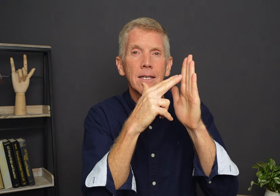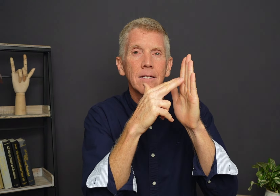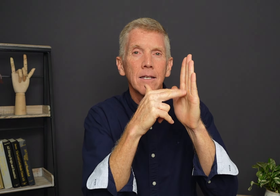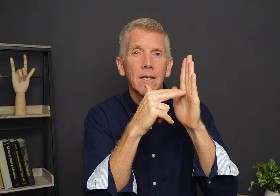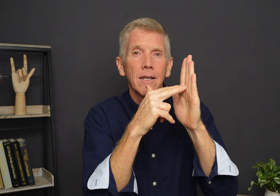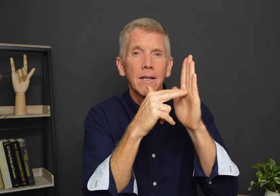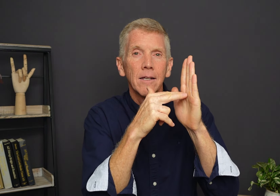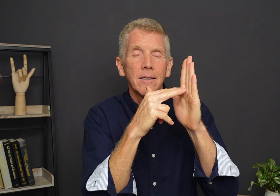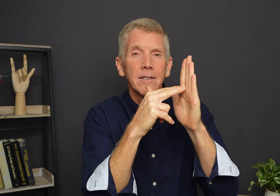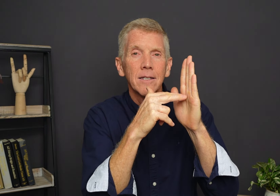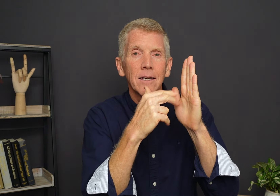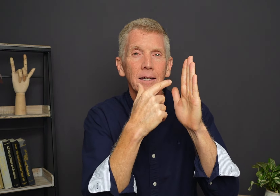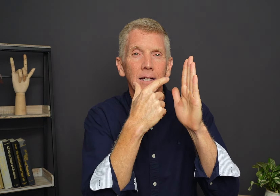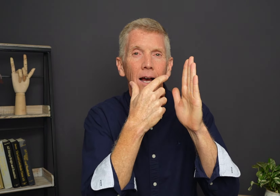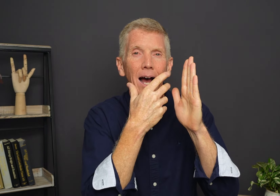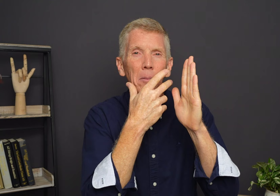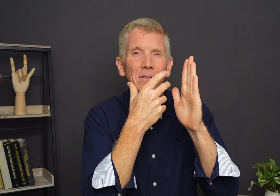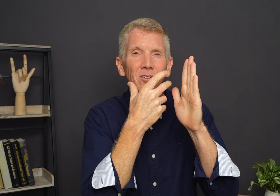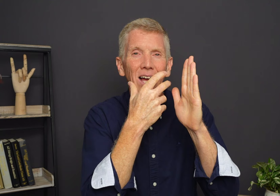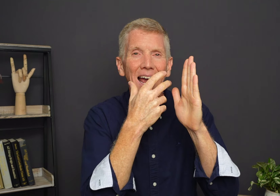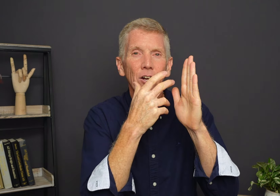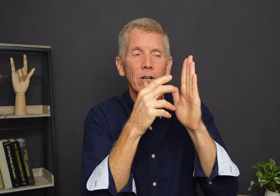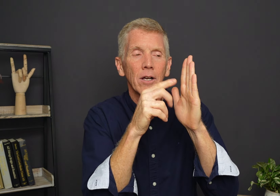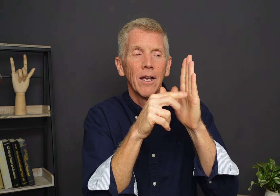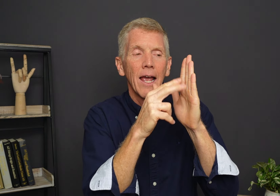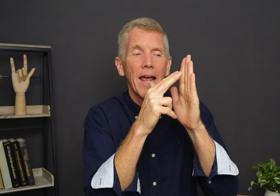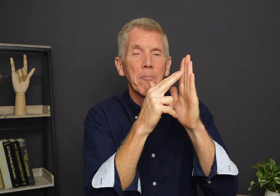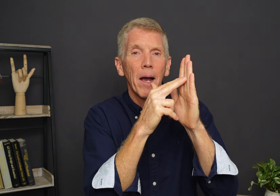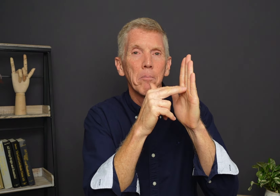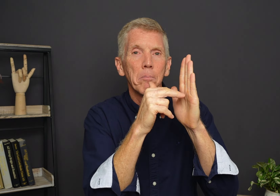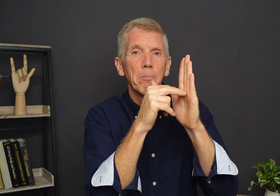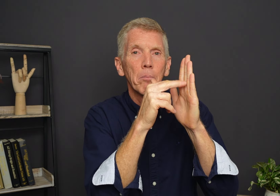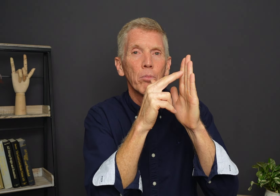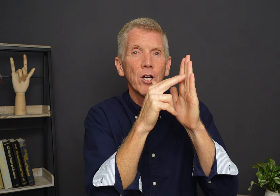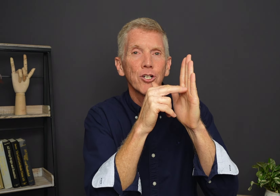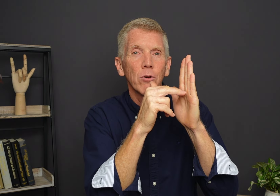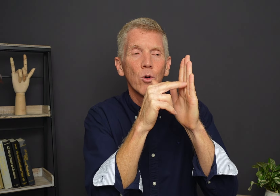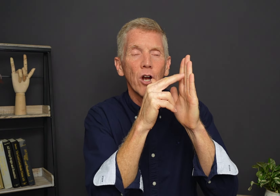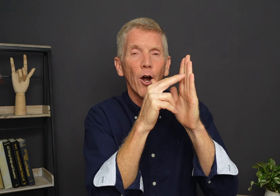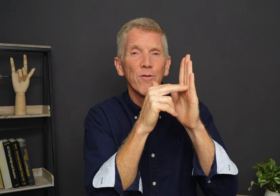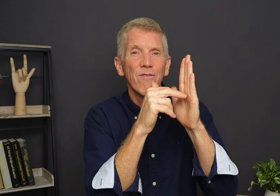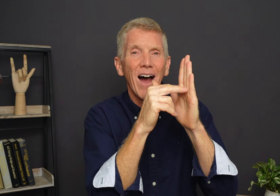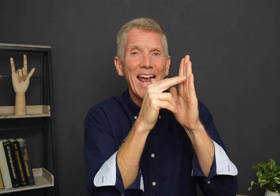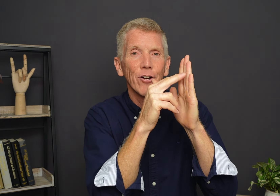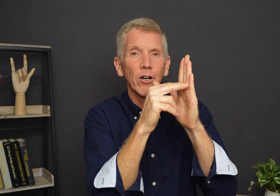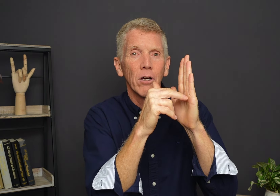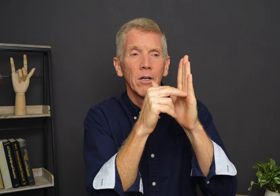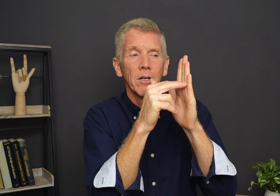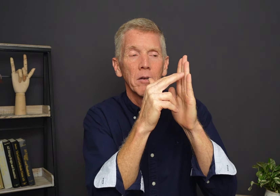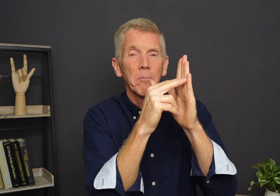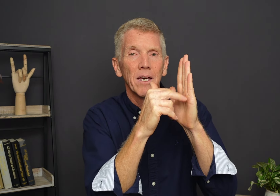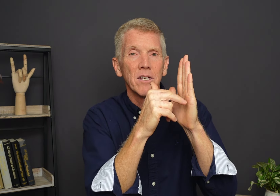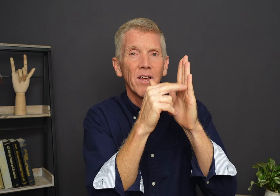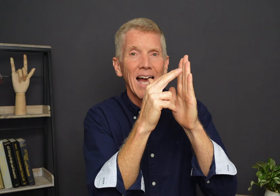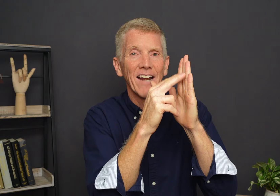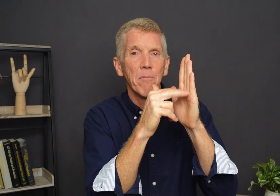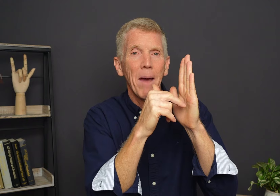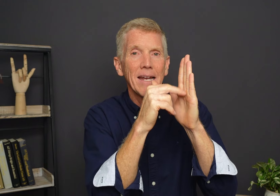is, see, I'm a little tighter, and my brush strokes are finer because the kind of painting